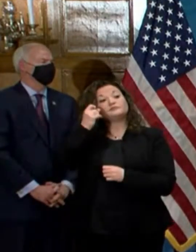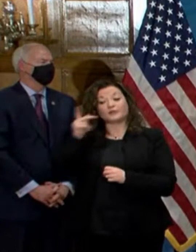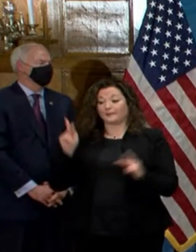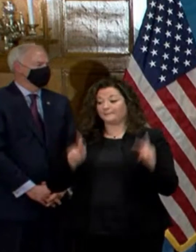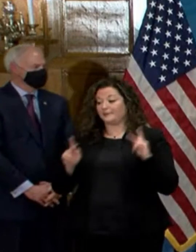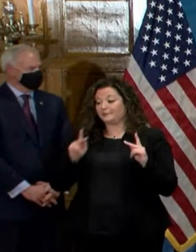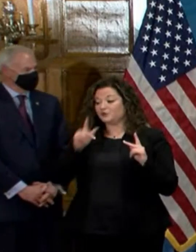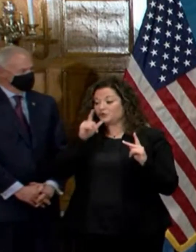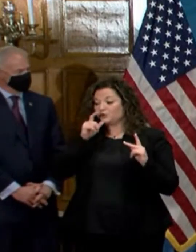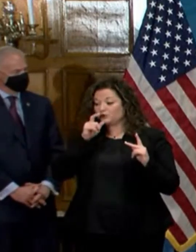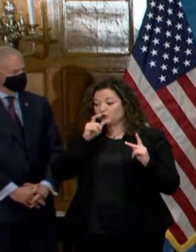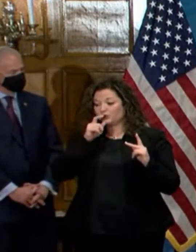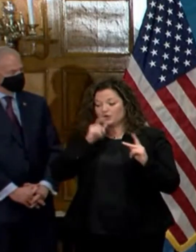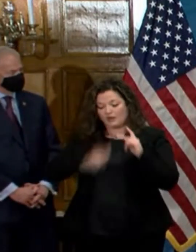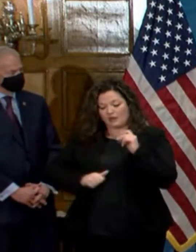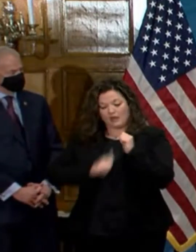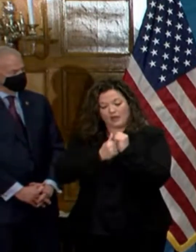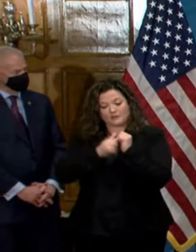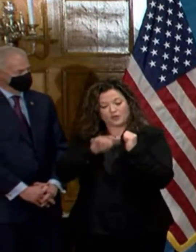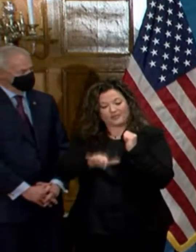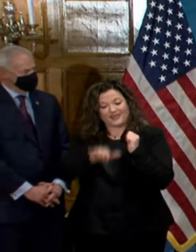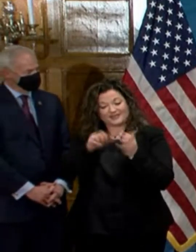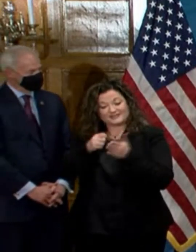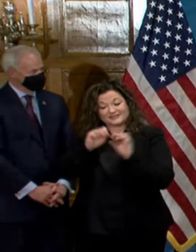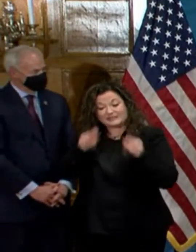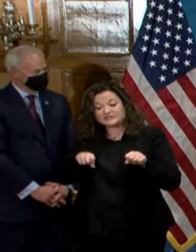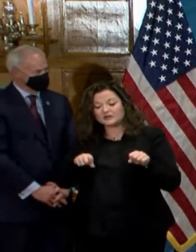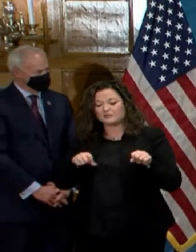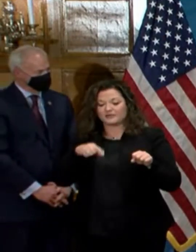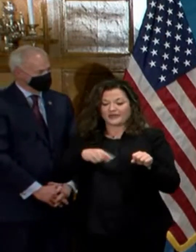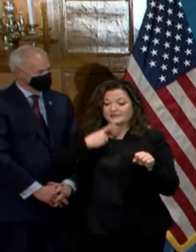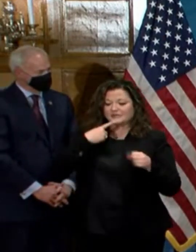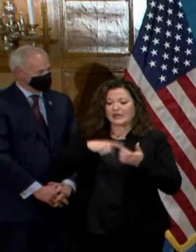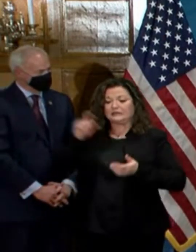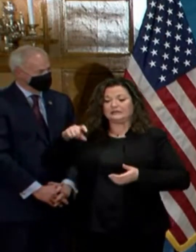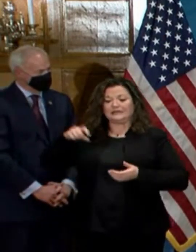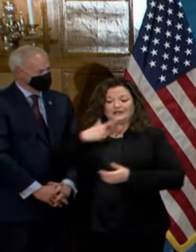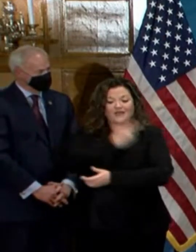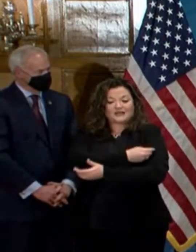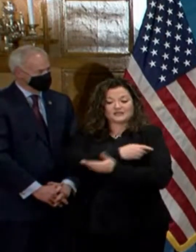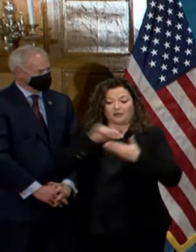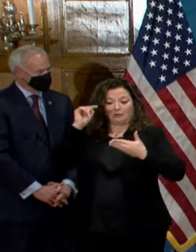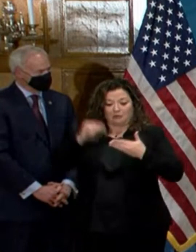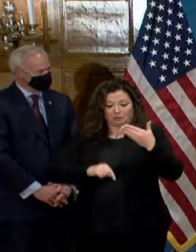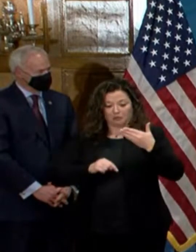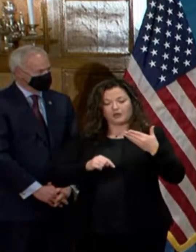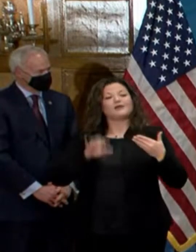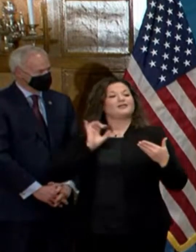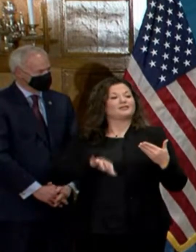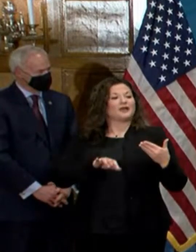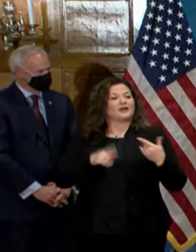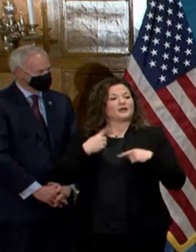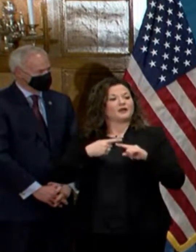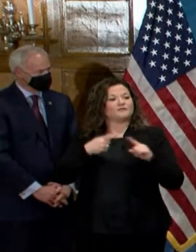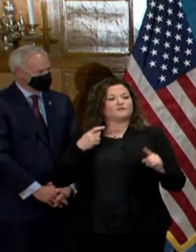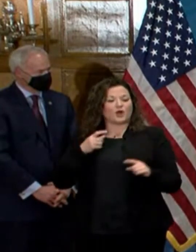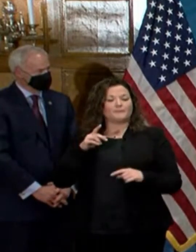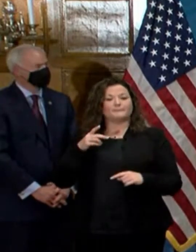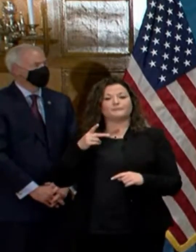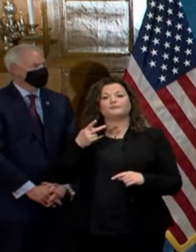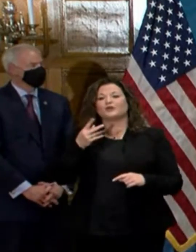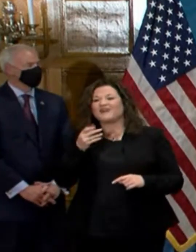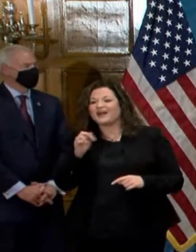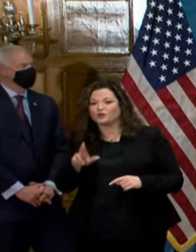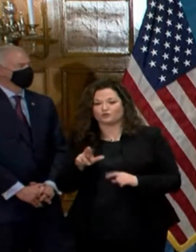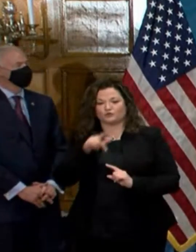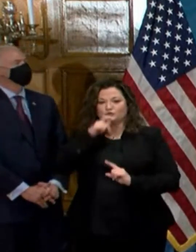to upload that system to tell us that there is a demand for the vaccine, that's going to come in from the providers. So that's going to come in